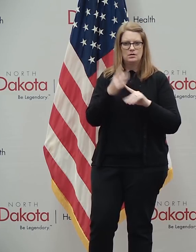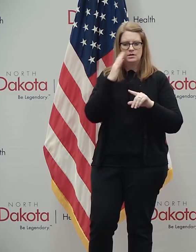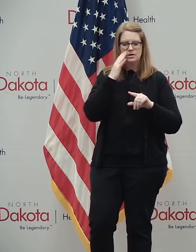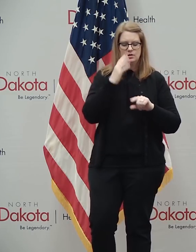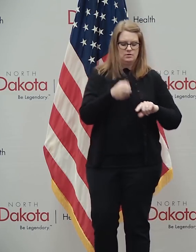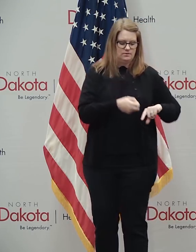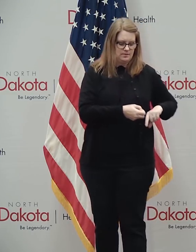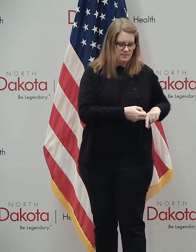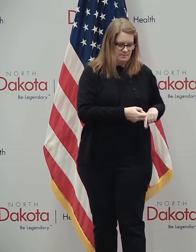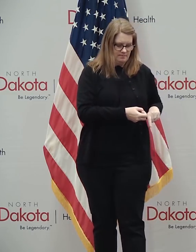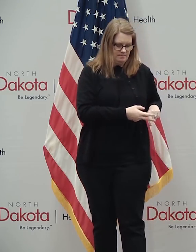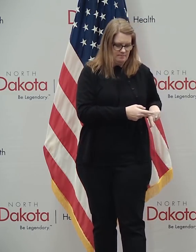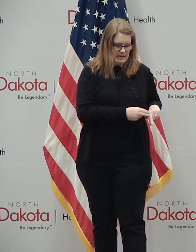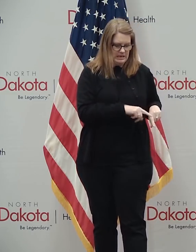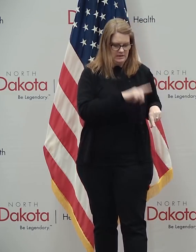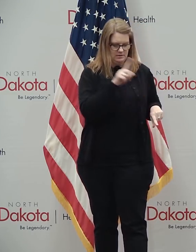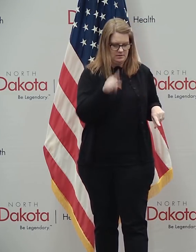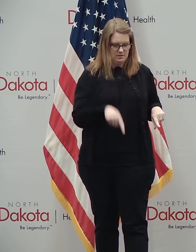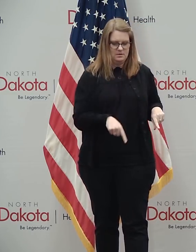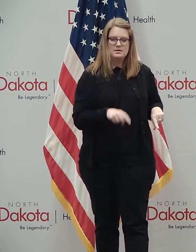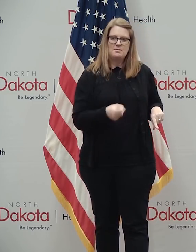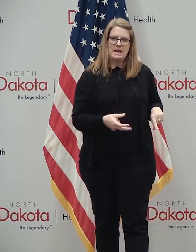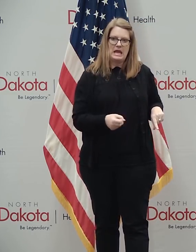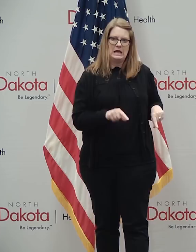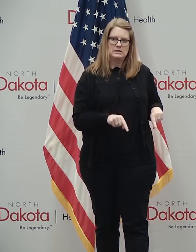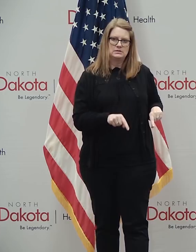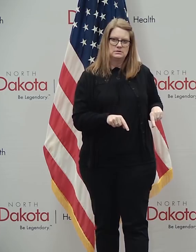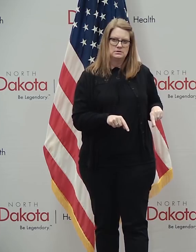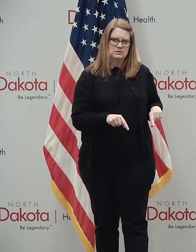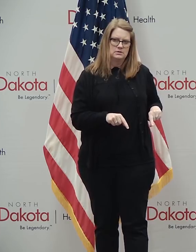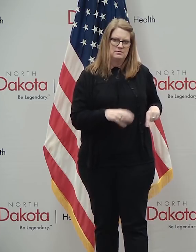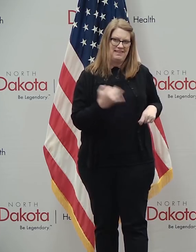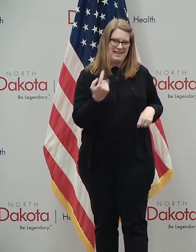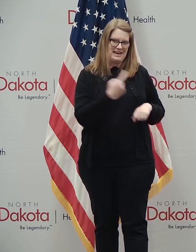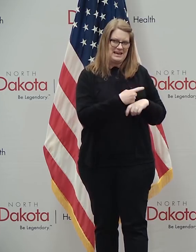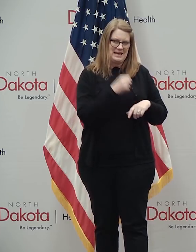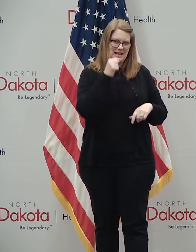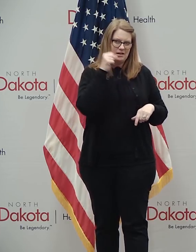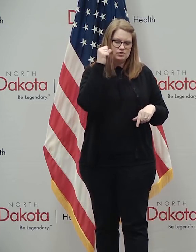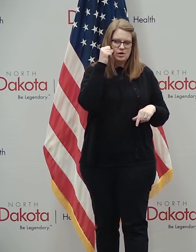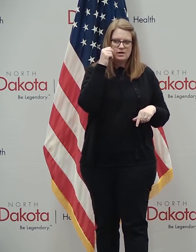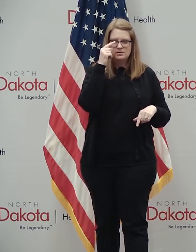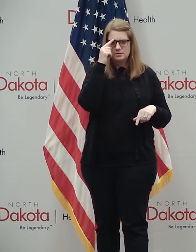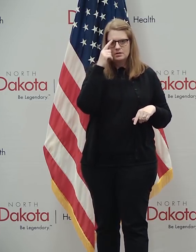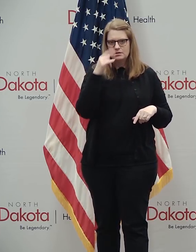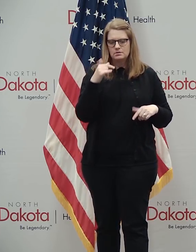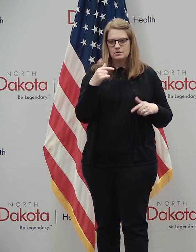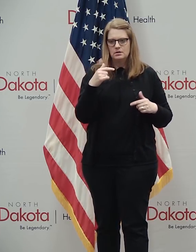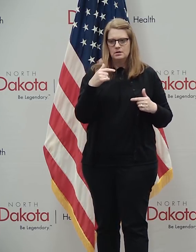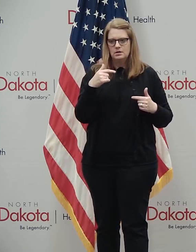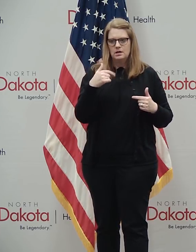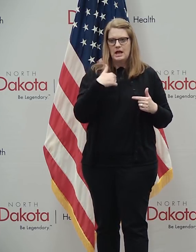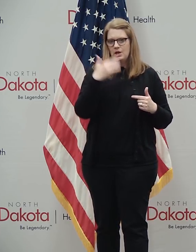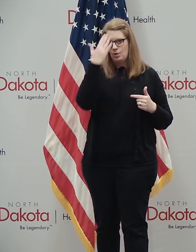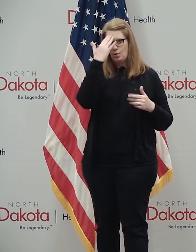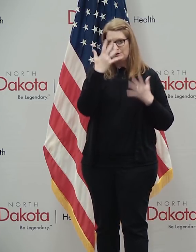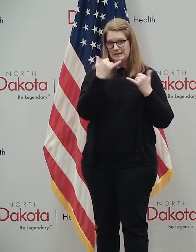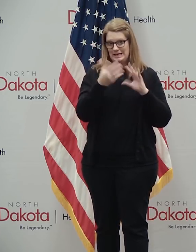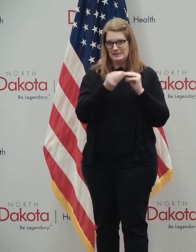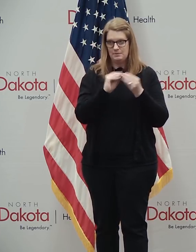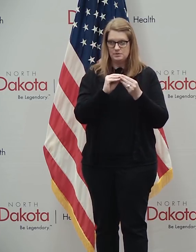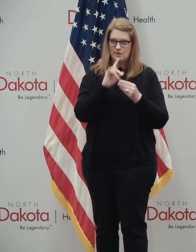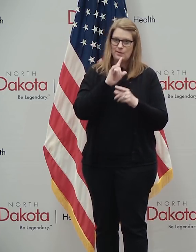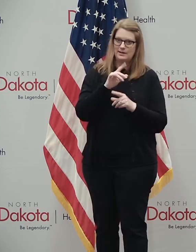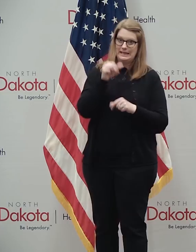from midnight to midnight for that day yesterday. So I do know that today's numbers are